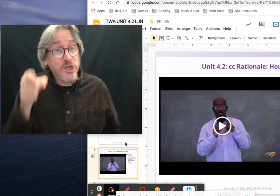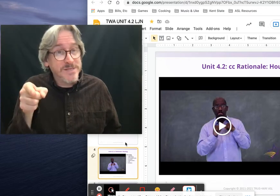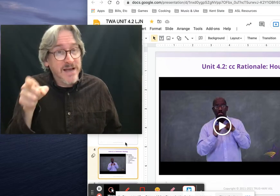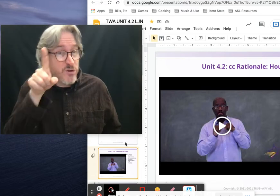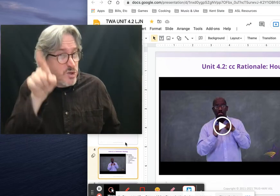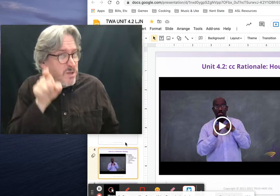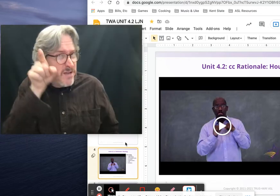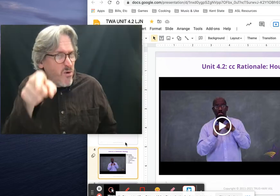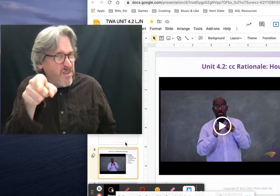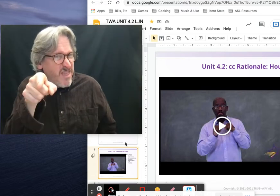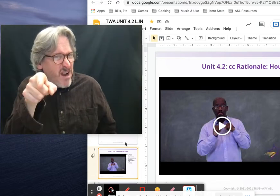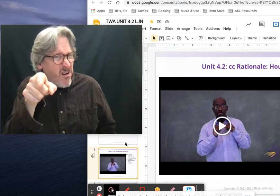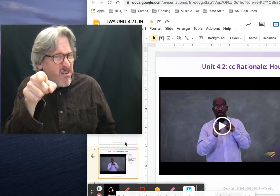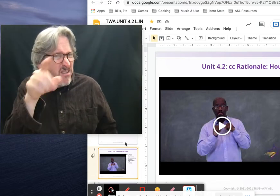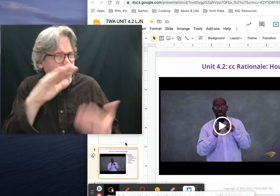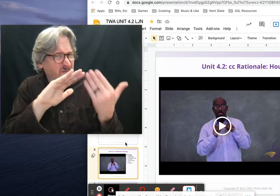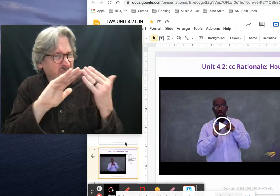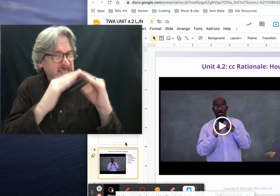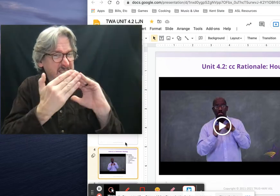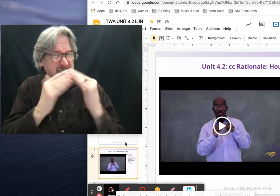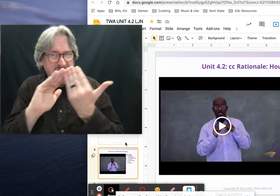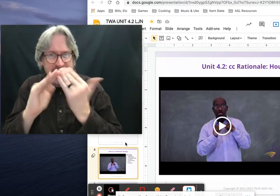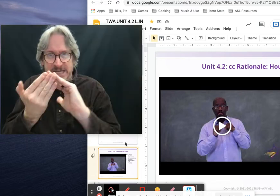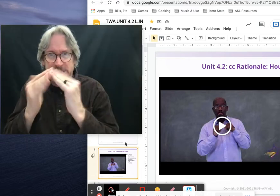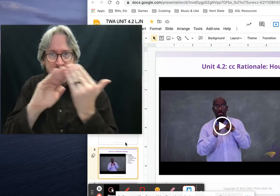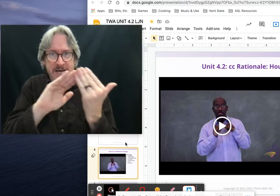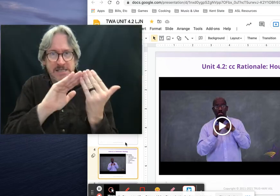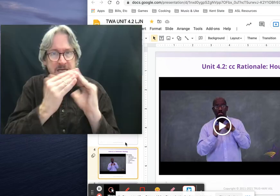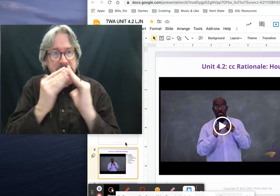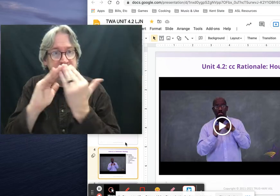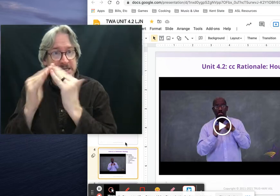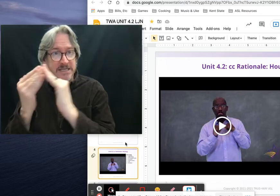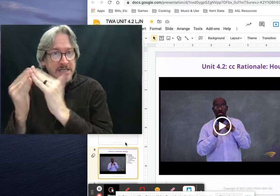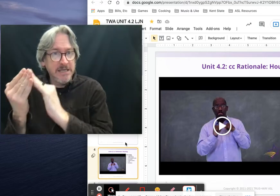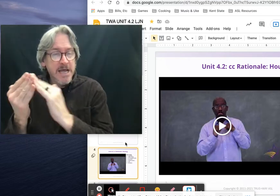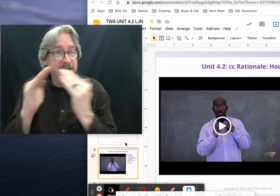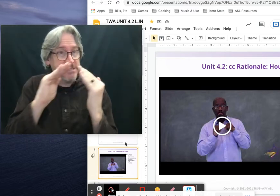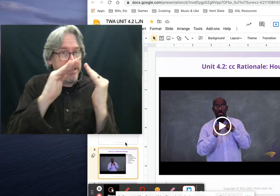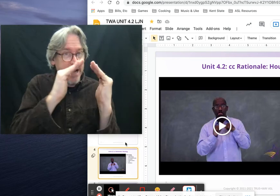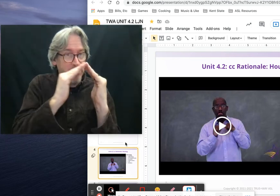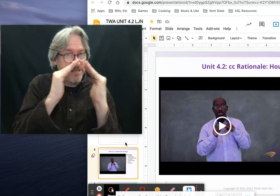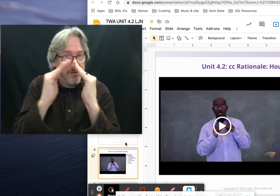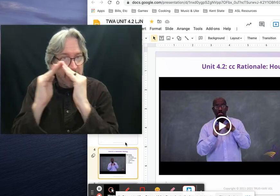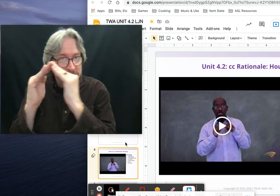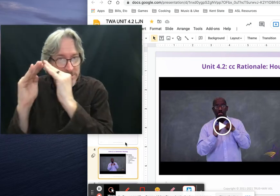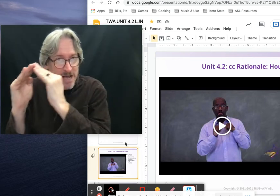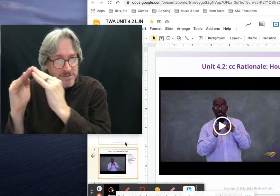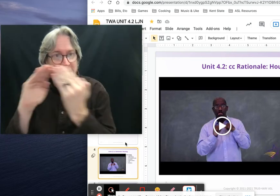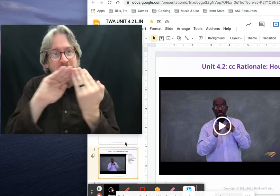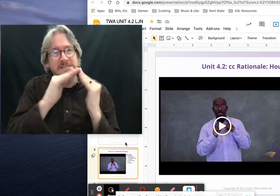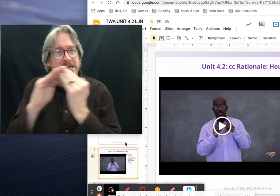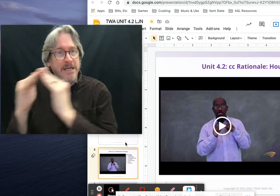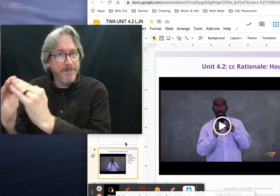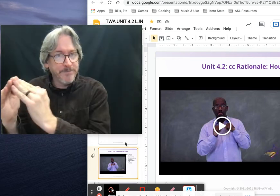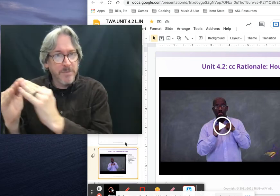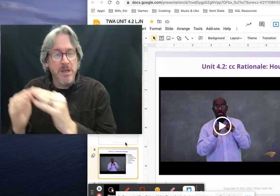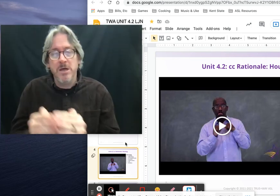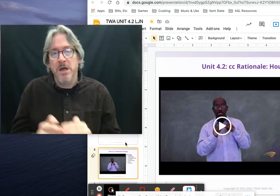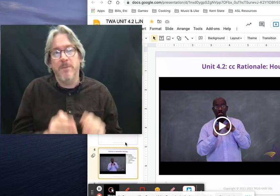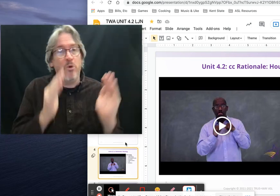So he's going to use that for, do you live over there? The city, so the next sign is city. It's like house,